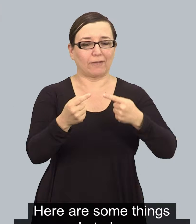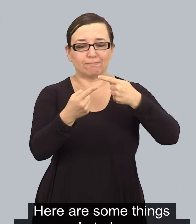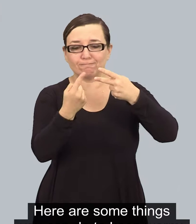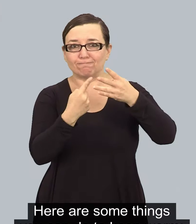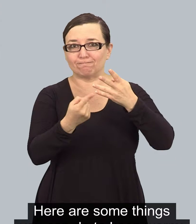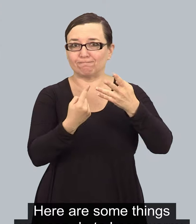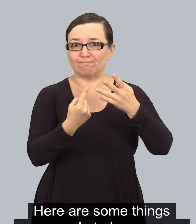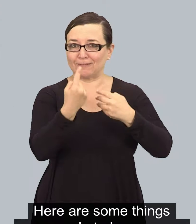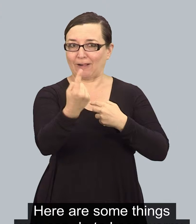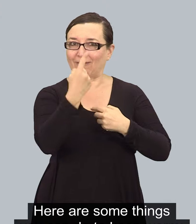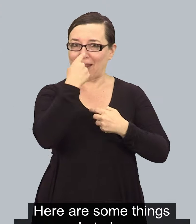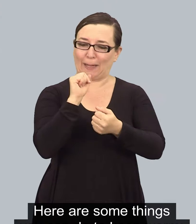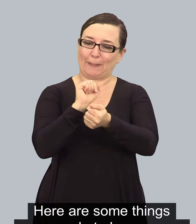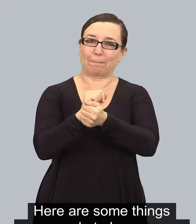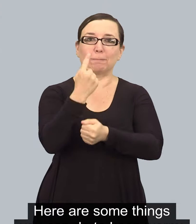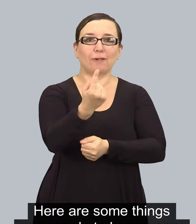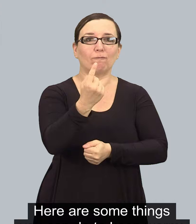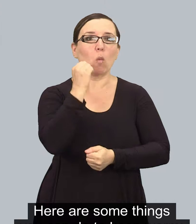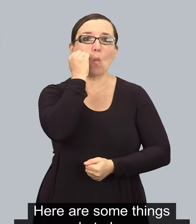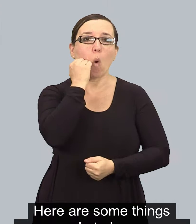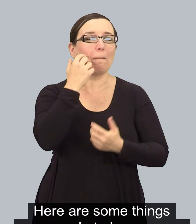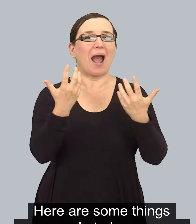Here are some things you can do to keep warm.